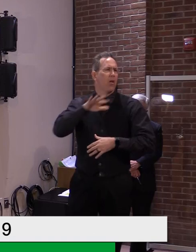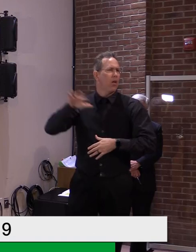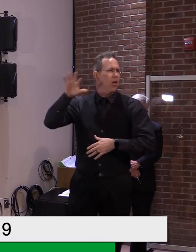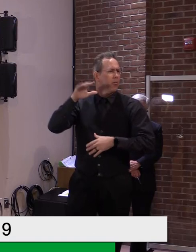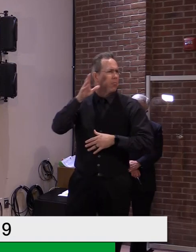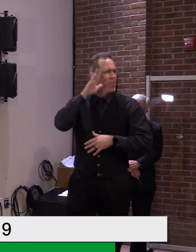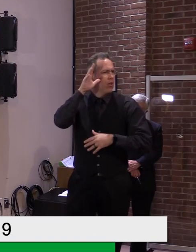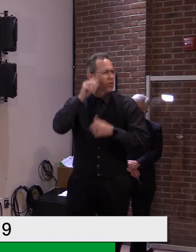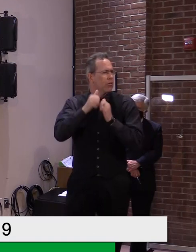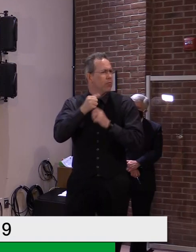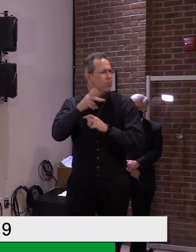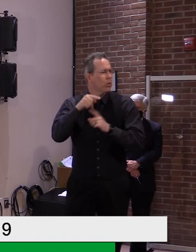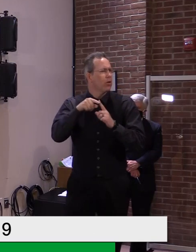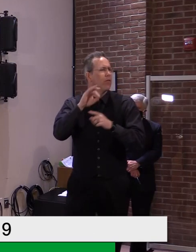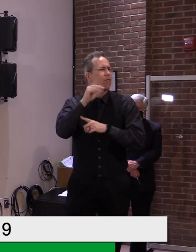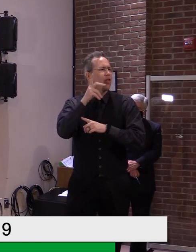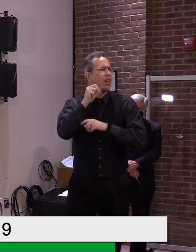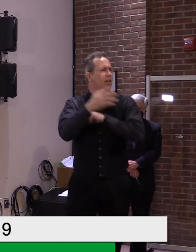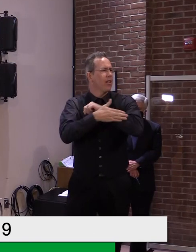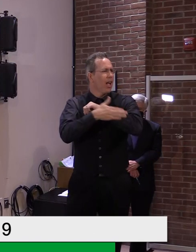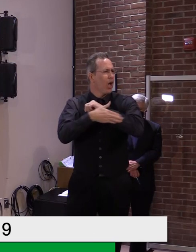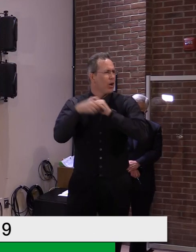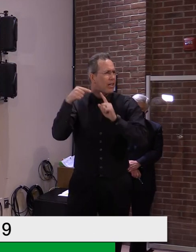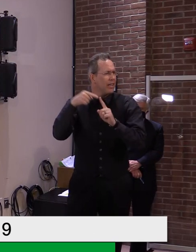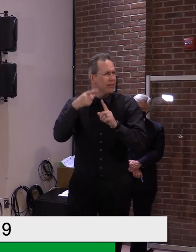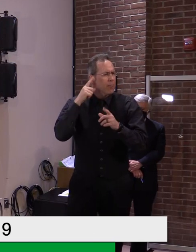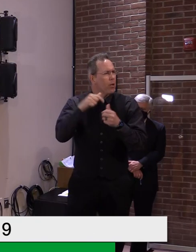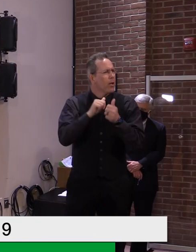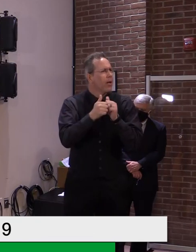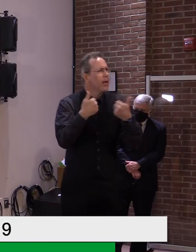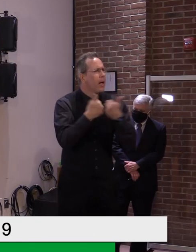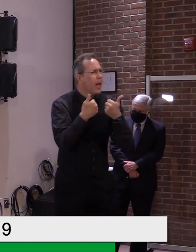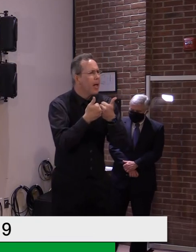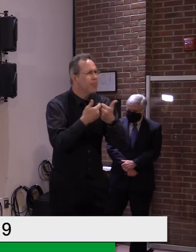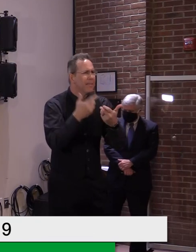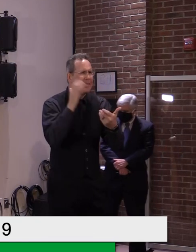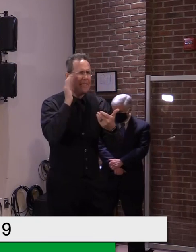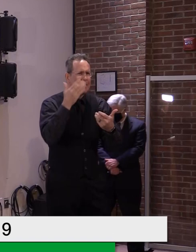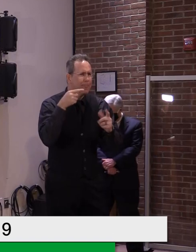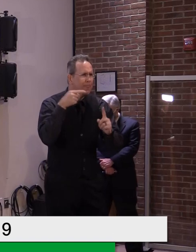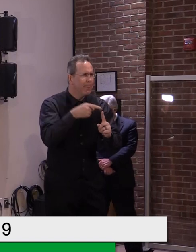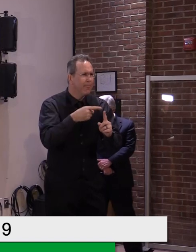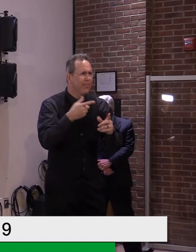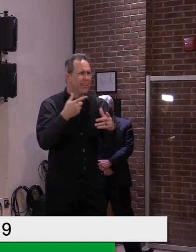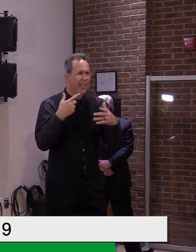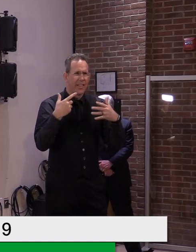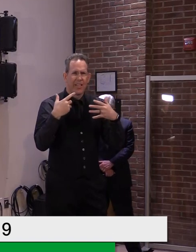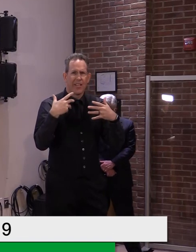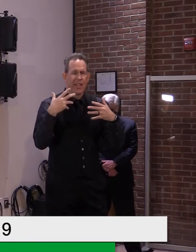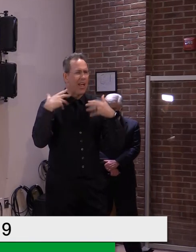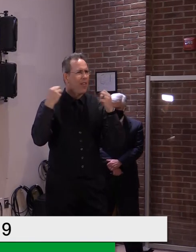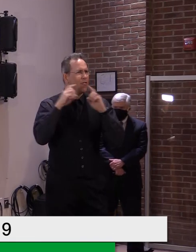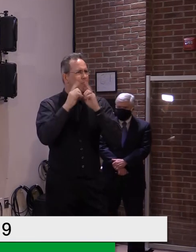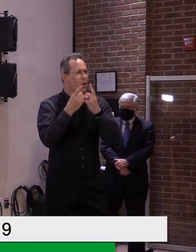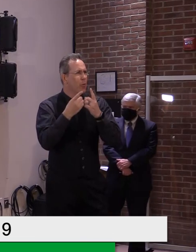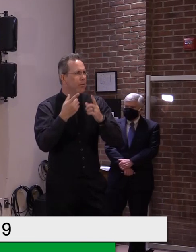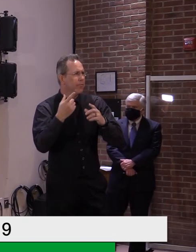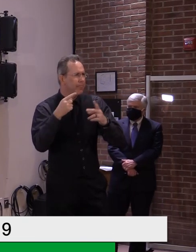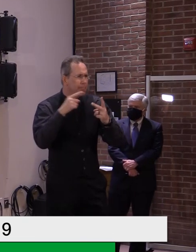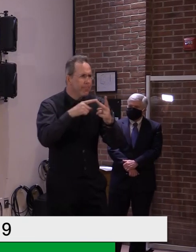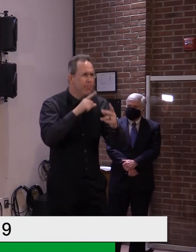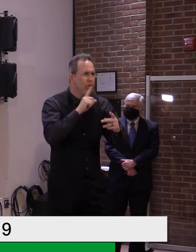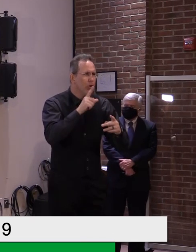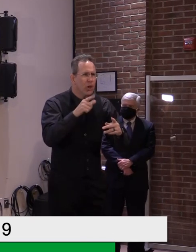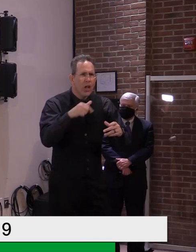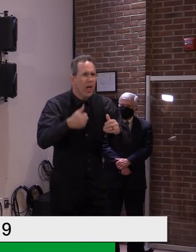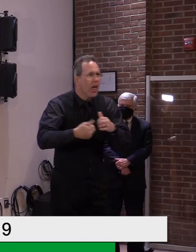BFA. It seems that the health department is moving heaven and earth to make sure that the Essex team can play a Chittenden County